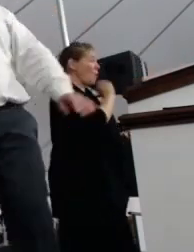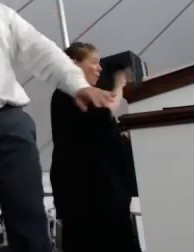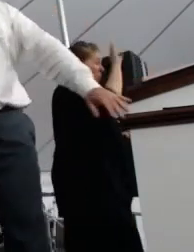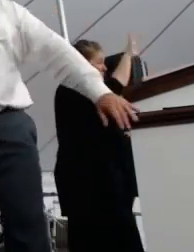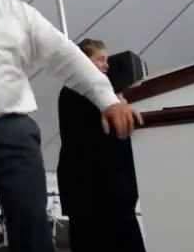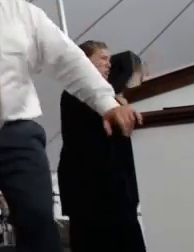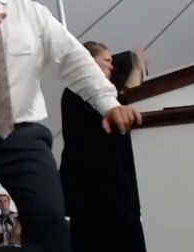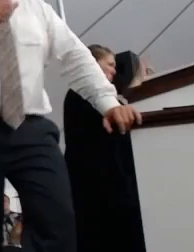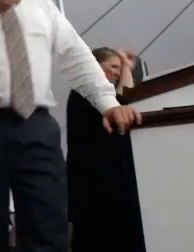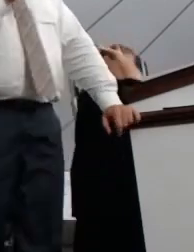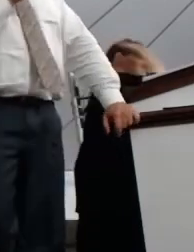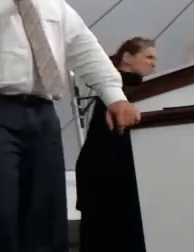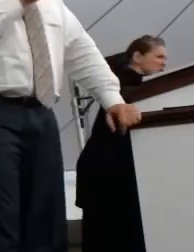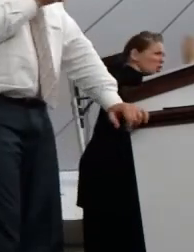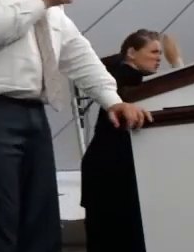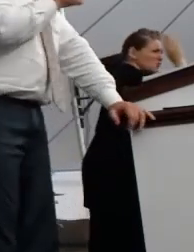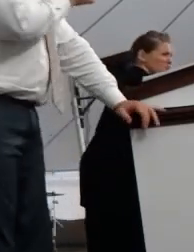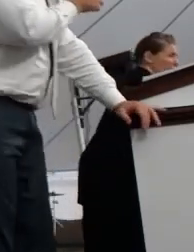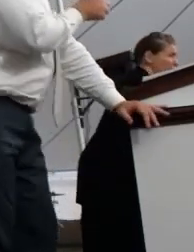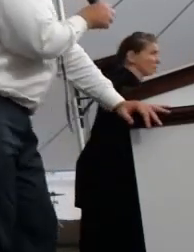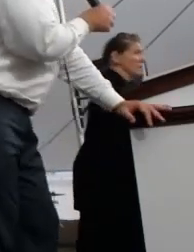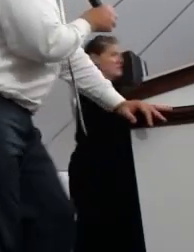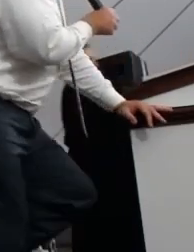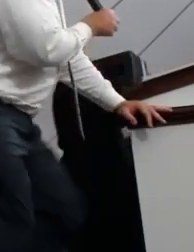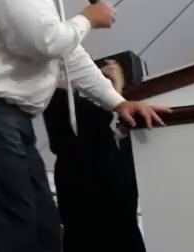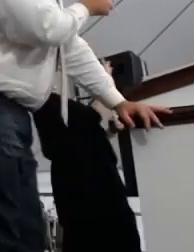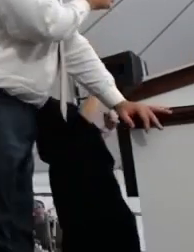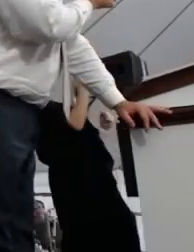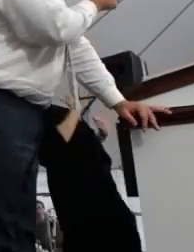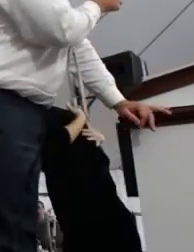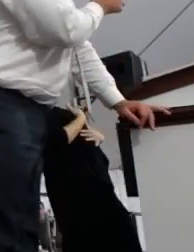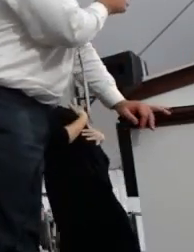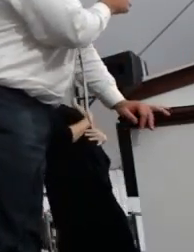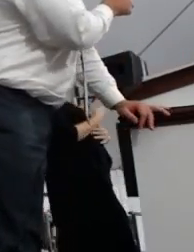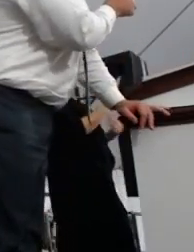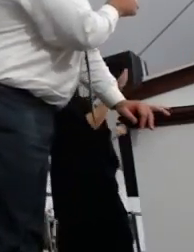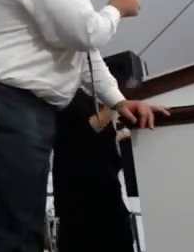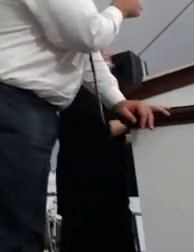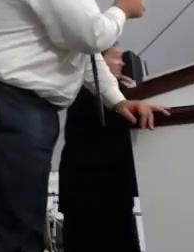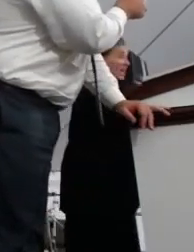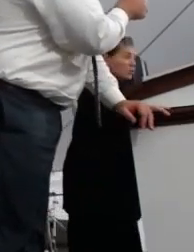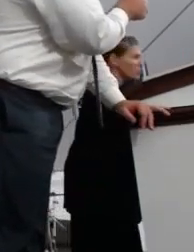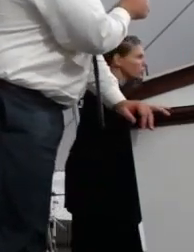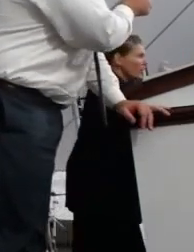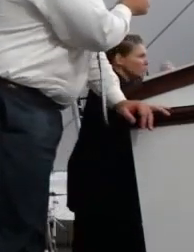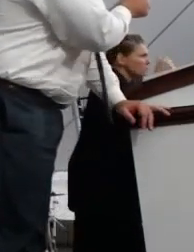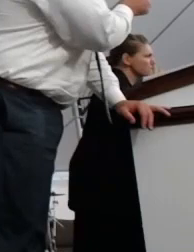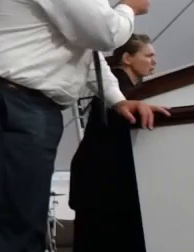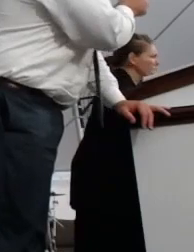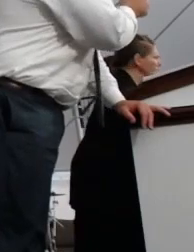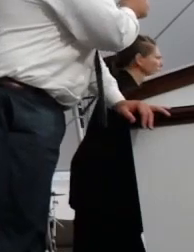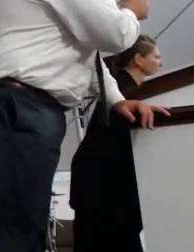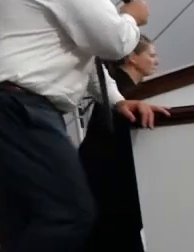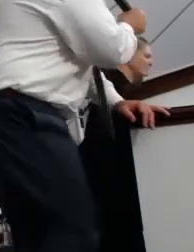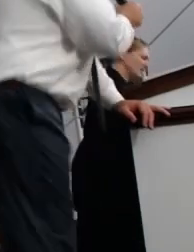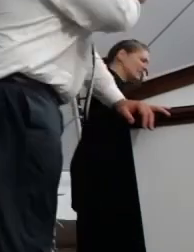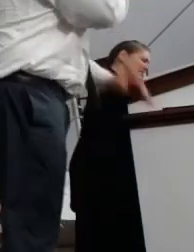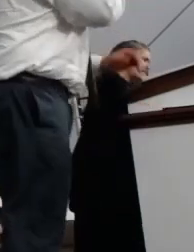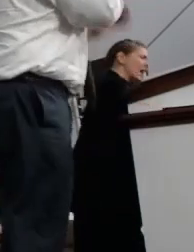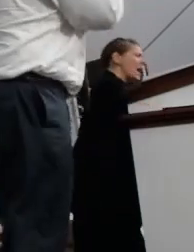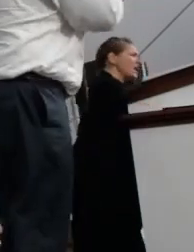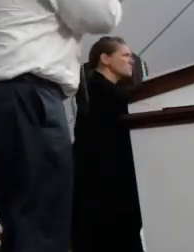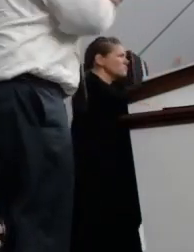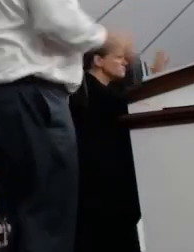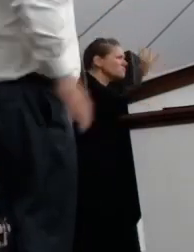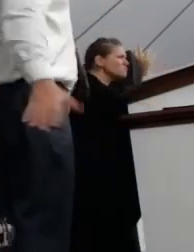that old-time preaching, it makes me afraid. I come to tell you, you ain't got to be afraid of this thing. Just stay in the mirror. Just